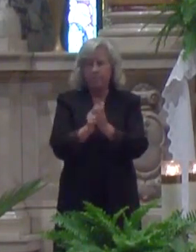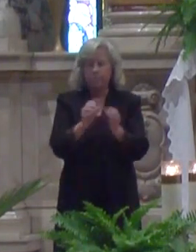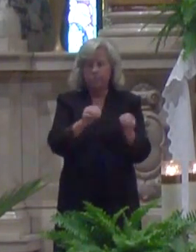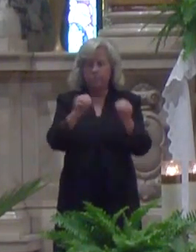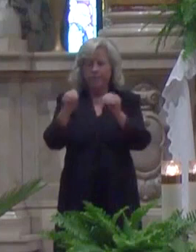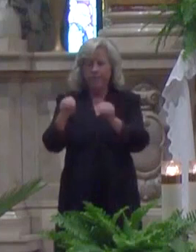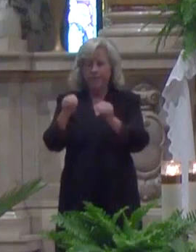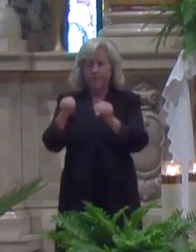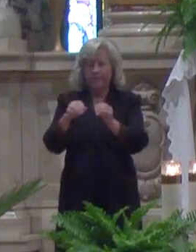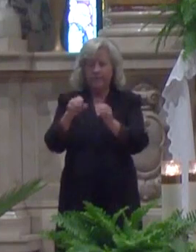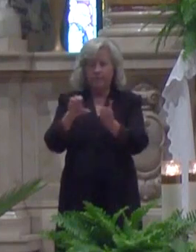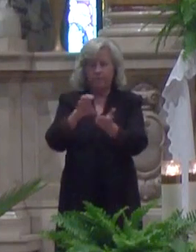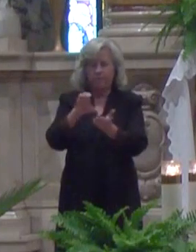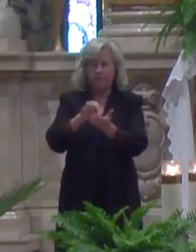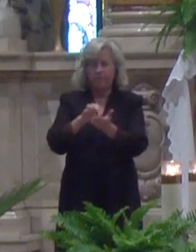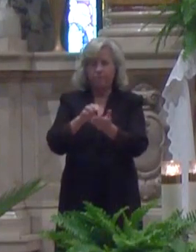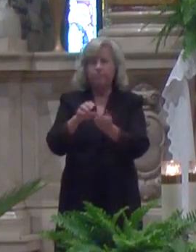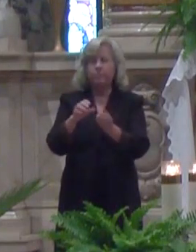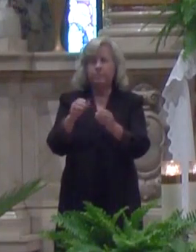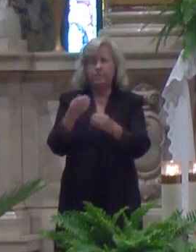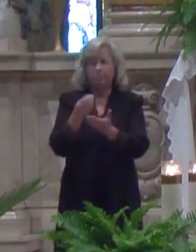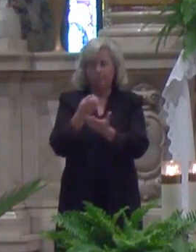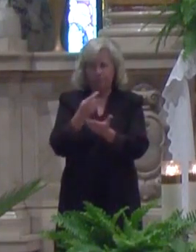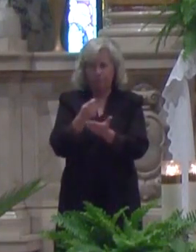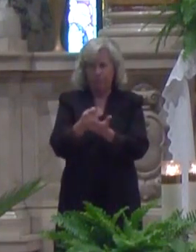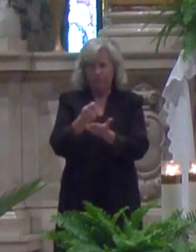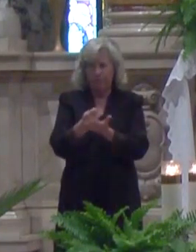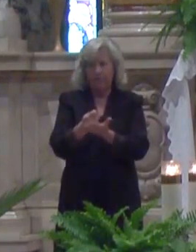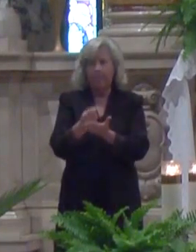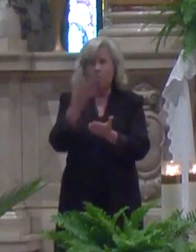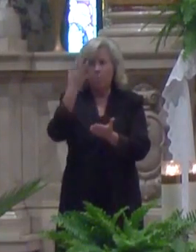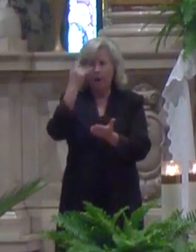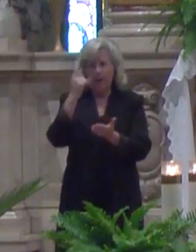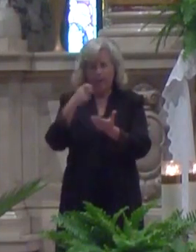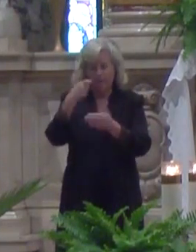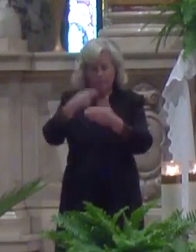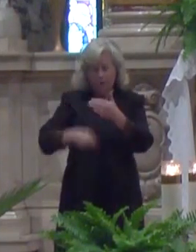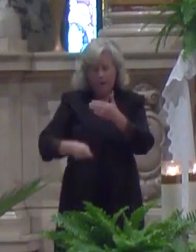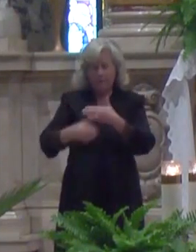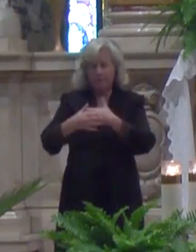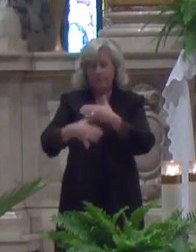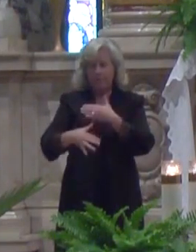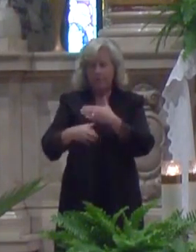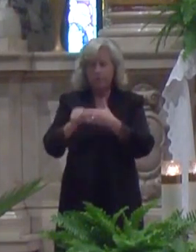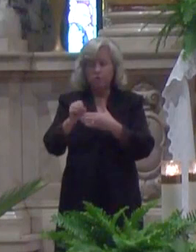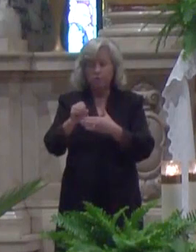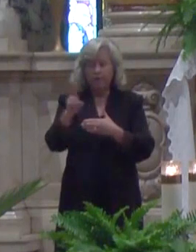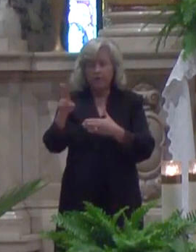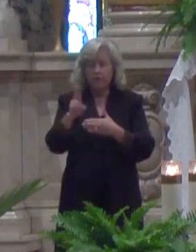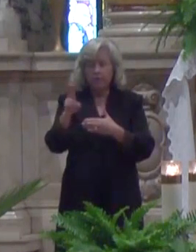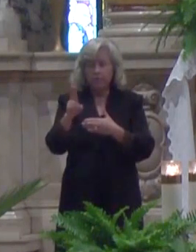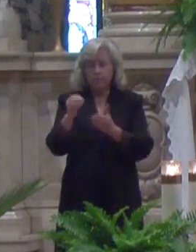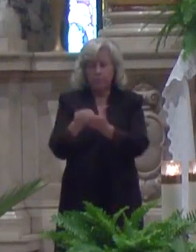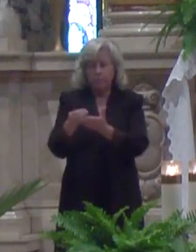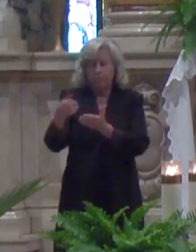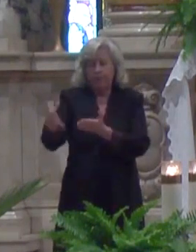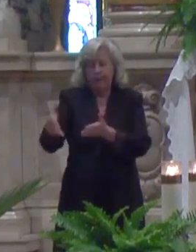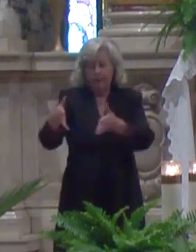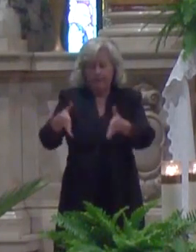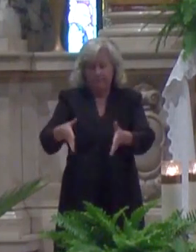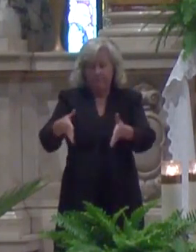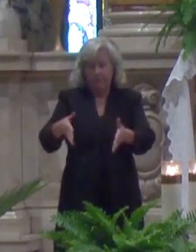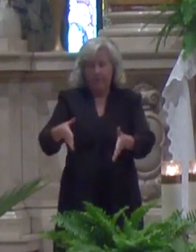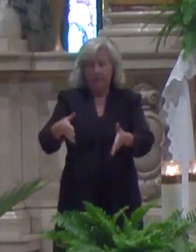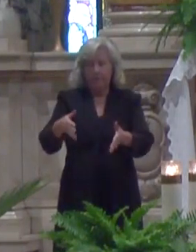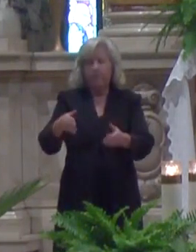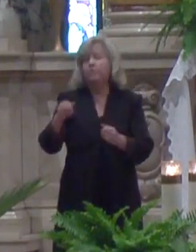treasury, for it is the price of blood." After consultation, they used it to buy the potter's field as a burial place for